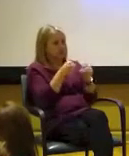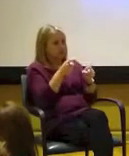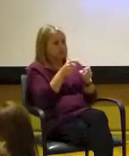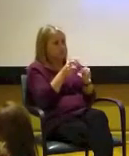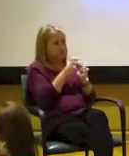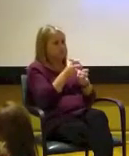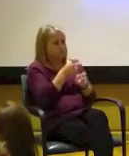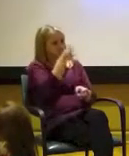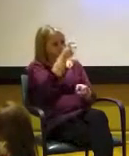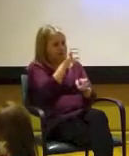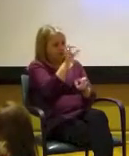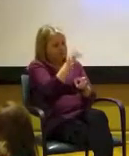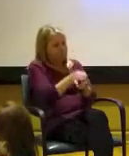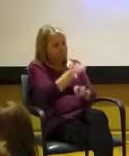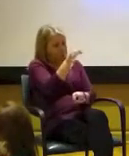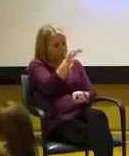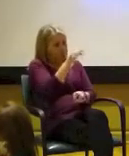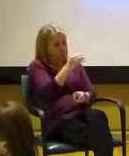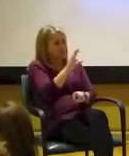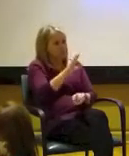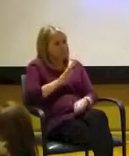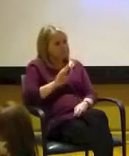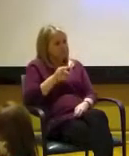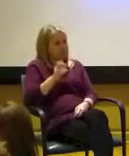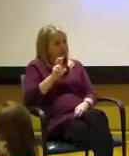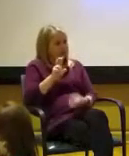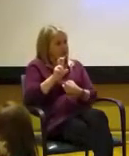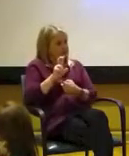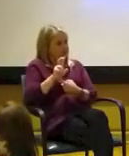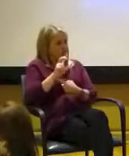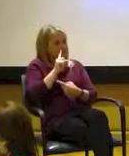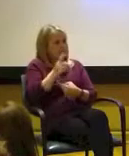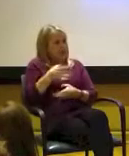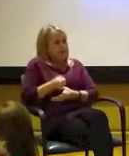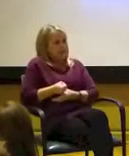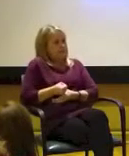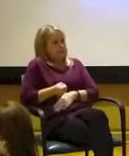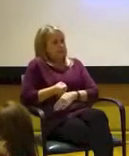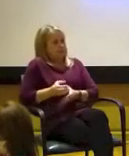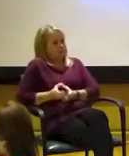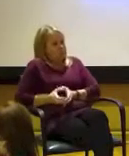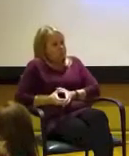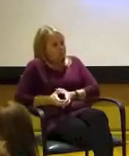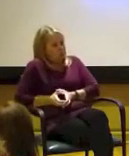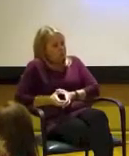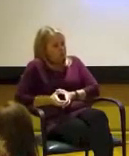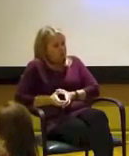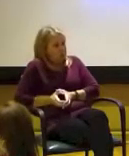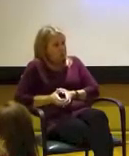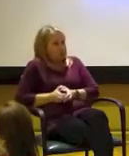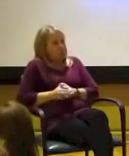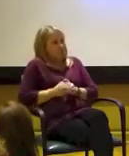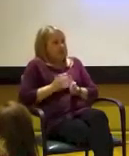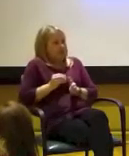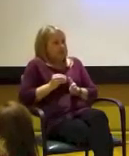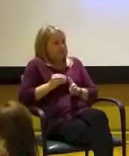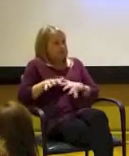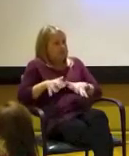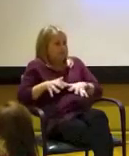cord, and your bladder as a result is tight. It's a small bladder, it's